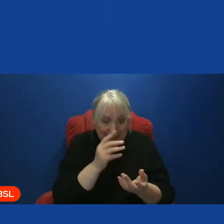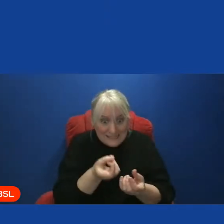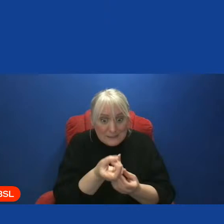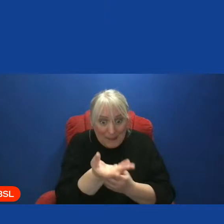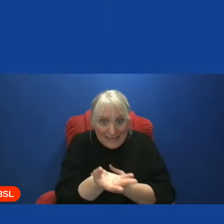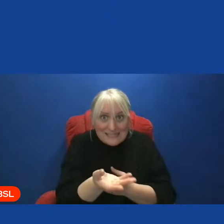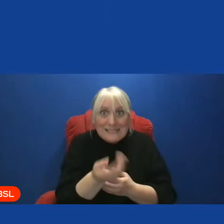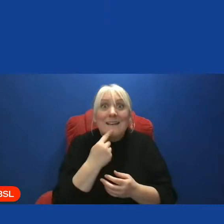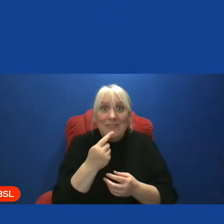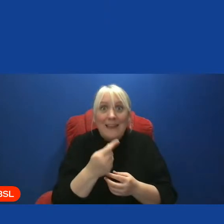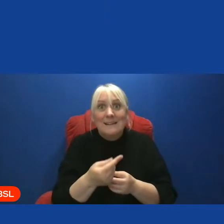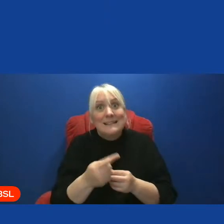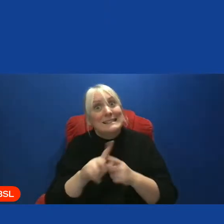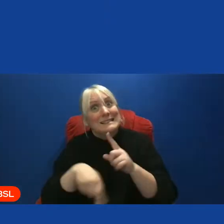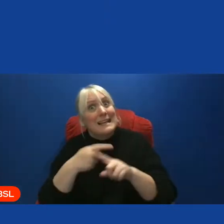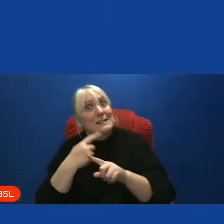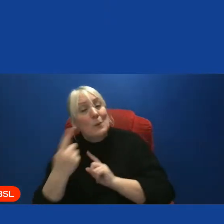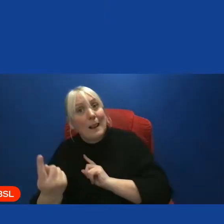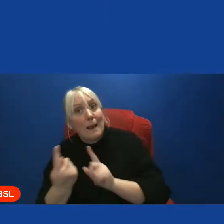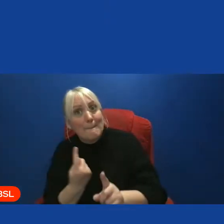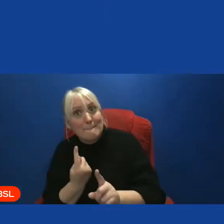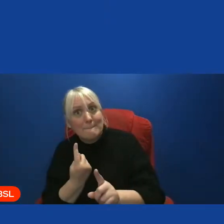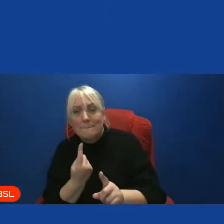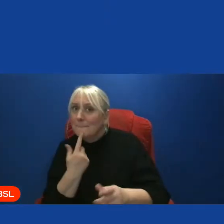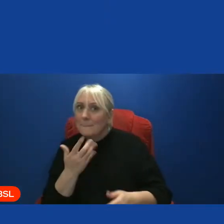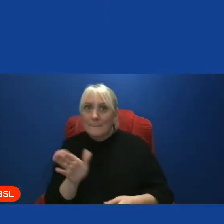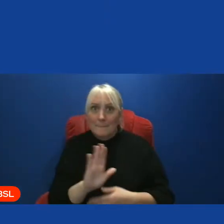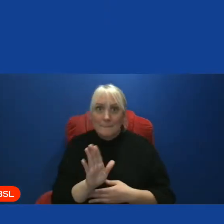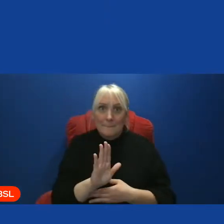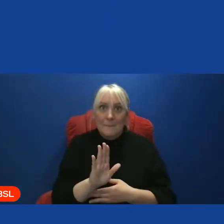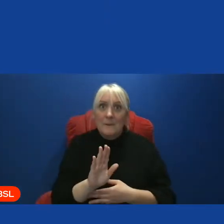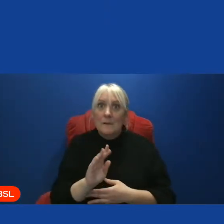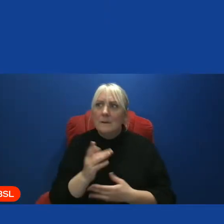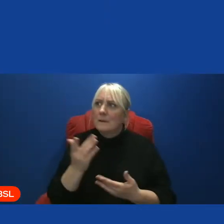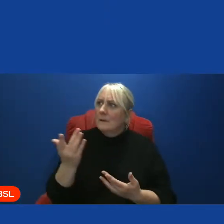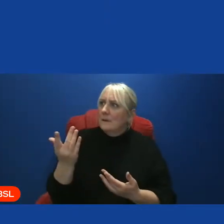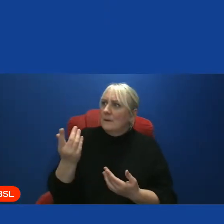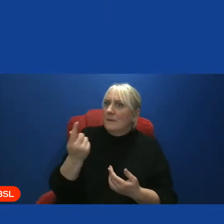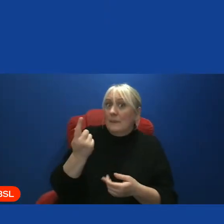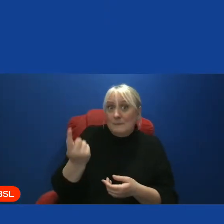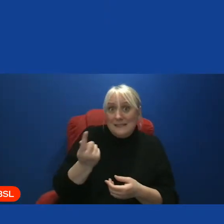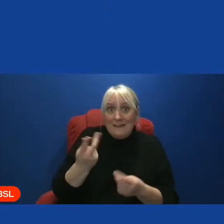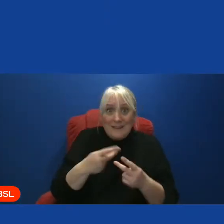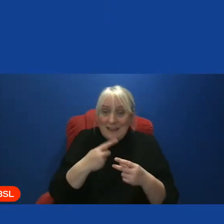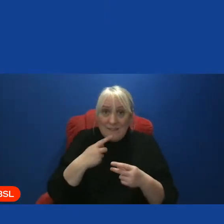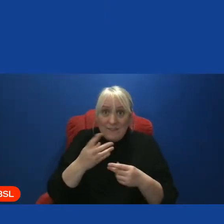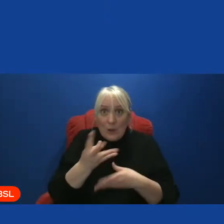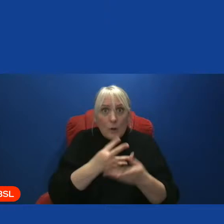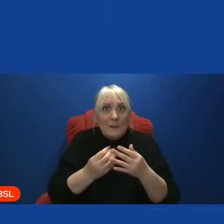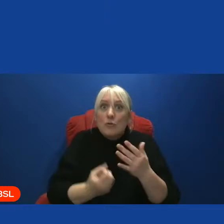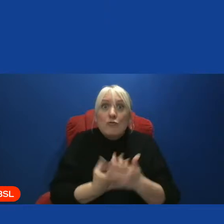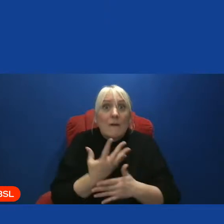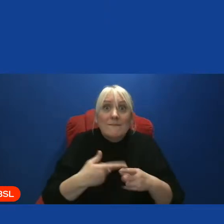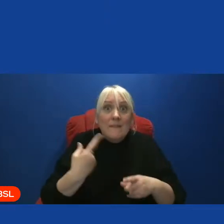get the taxation, they've got a choice. They either, if it's not growing fast enough, they either